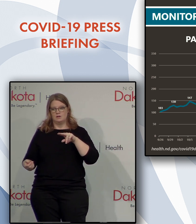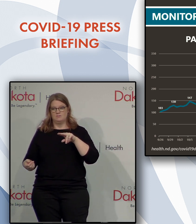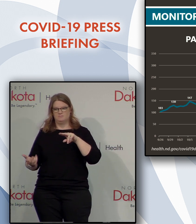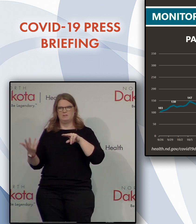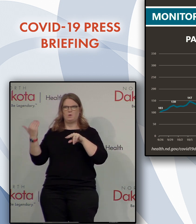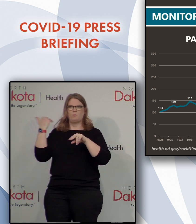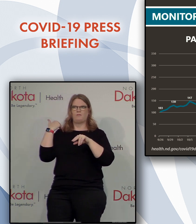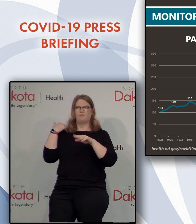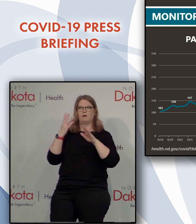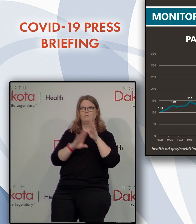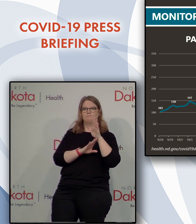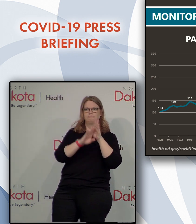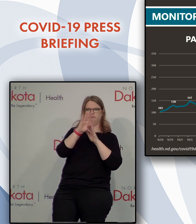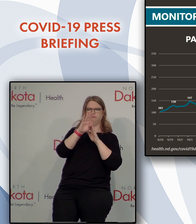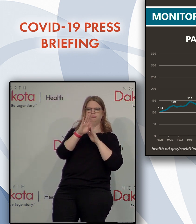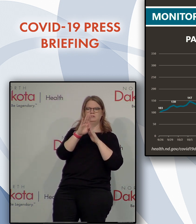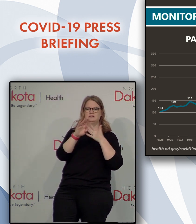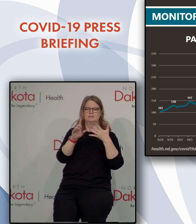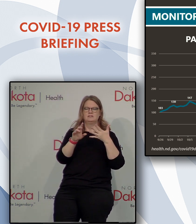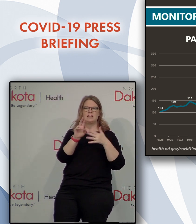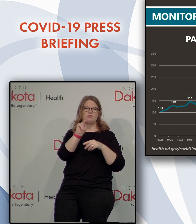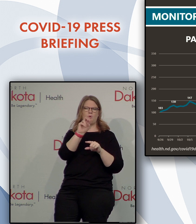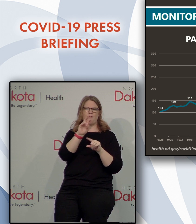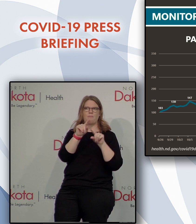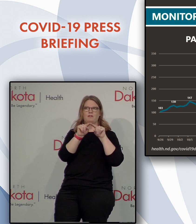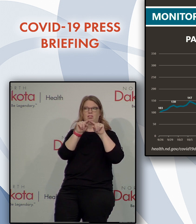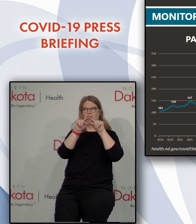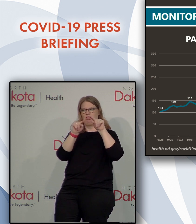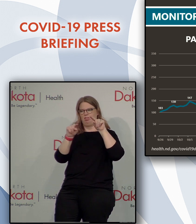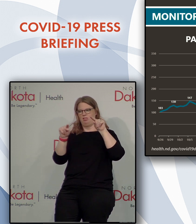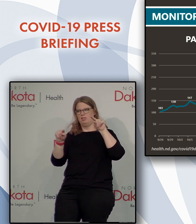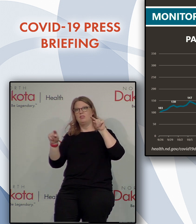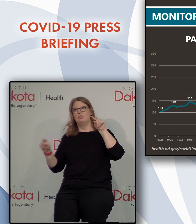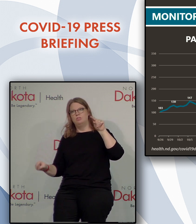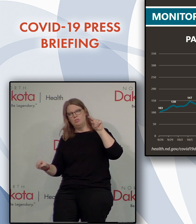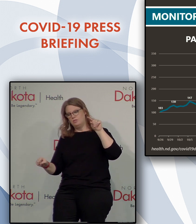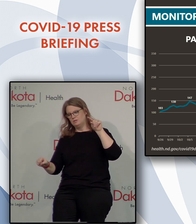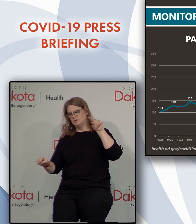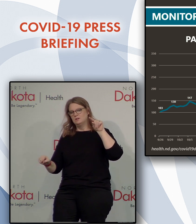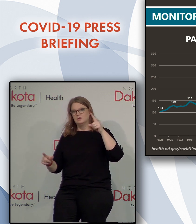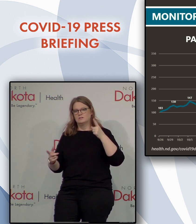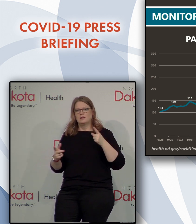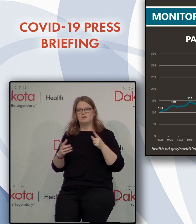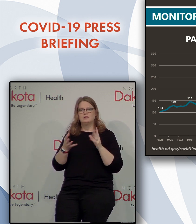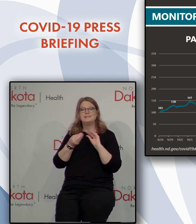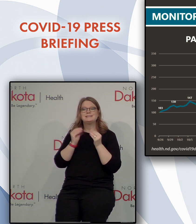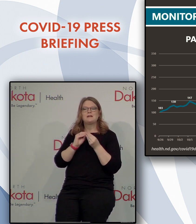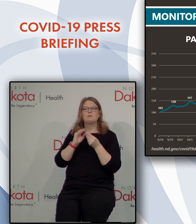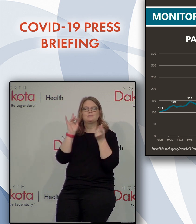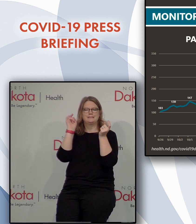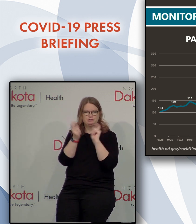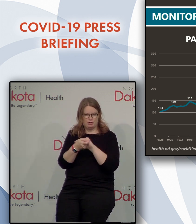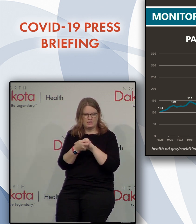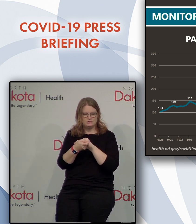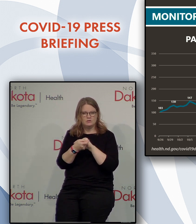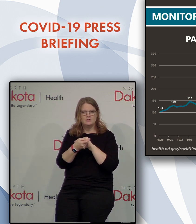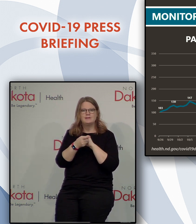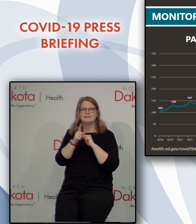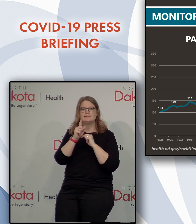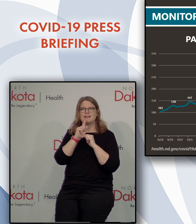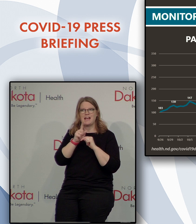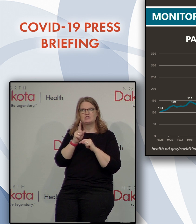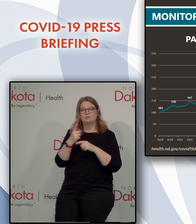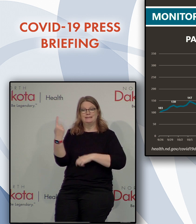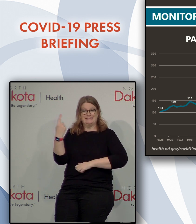peak that we had back in November, and you can see that all of these numbers have been restated back to their actual days